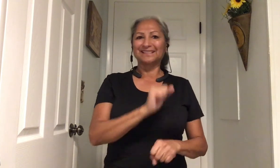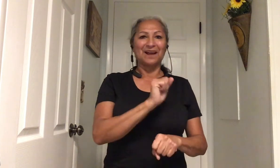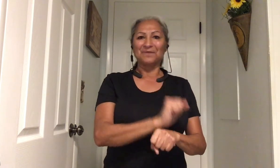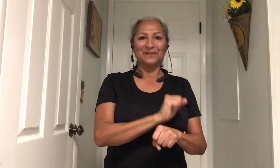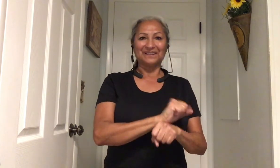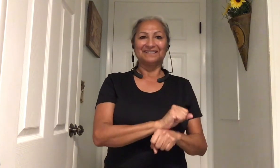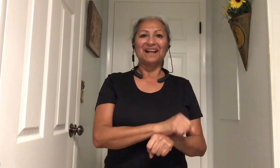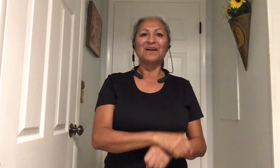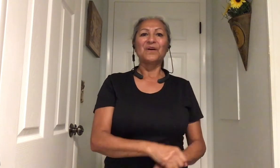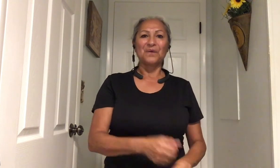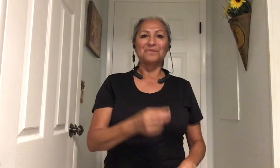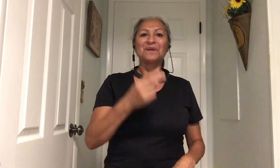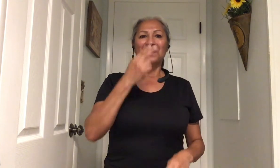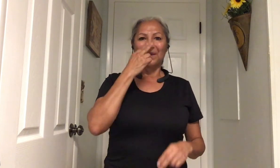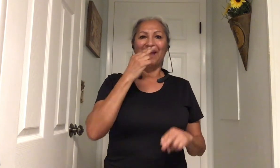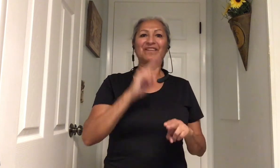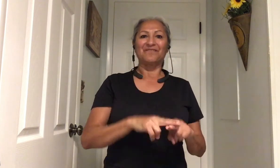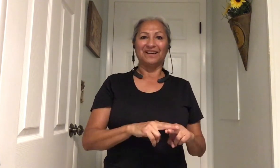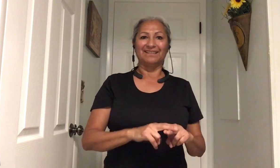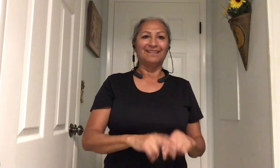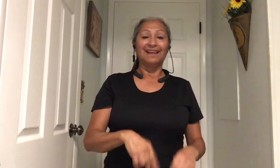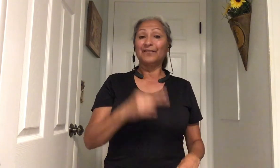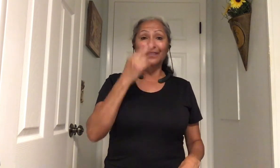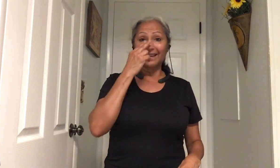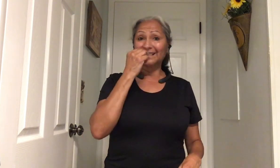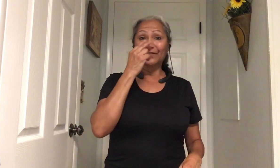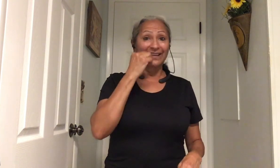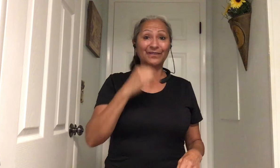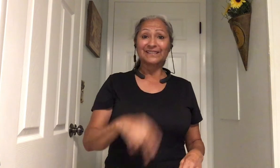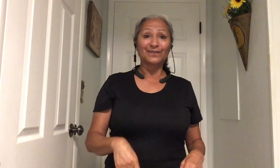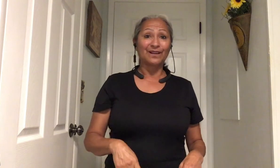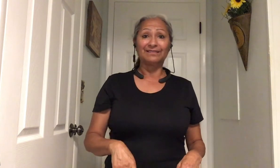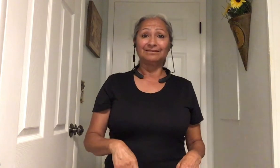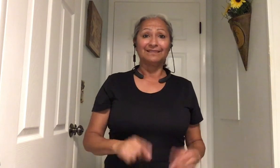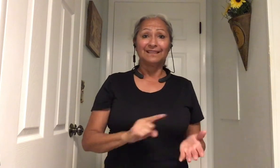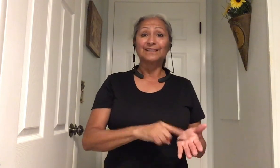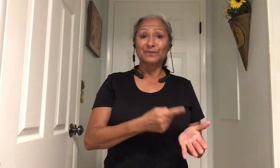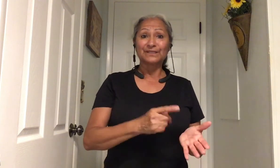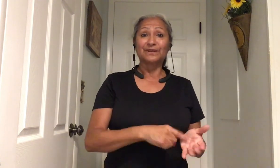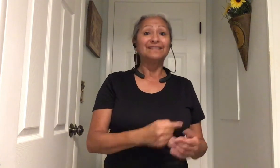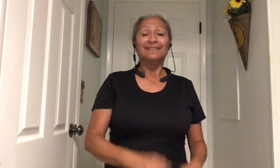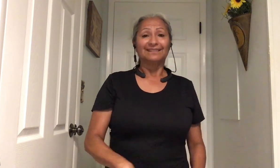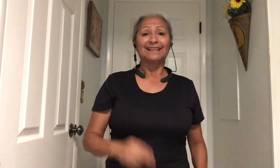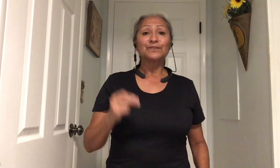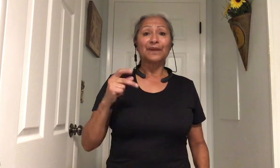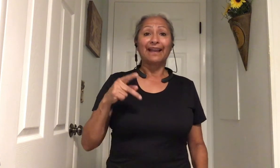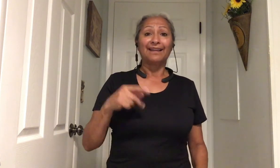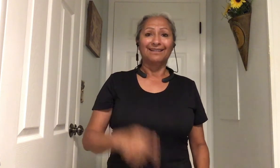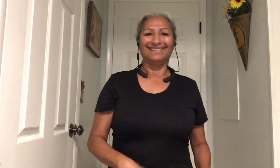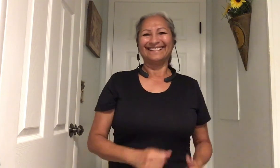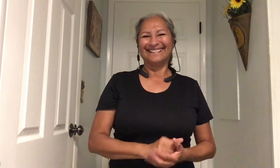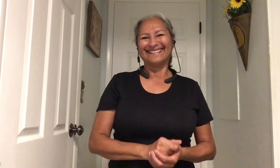not work. I hope you're having fun. And if you think it's funny once in a while, that's